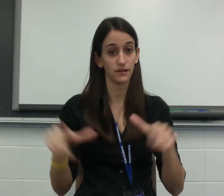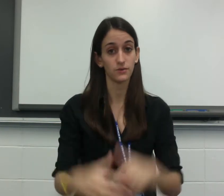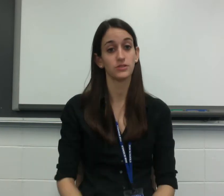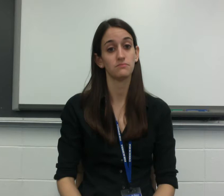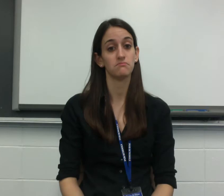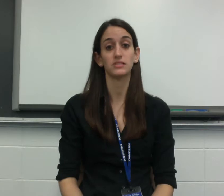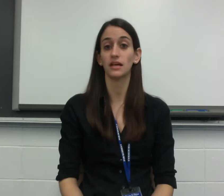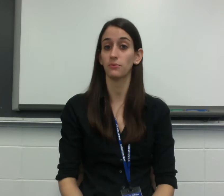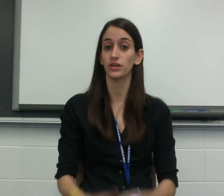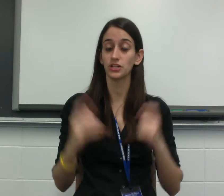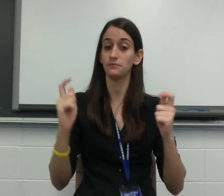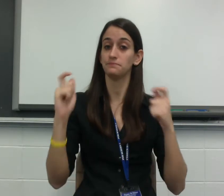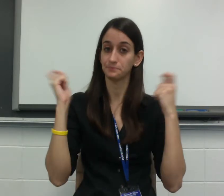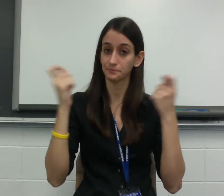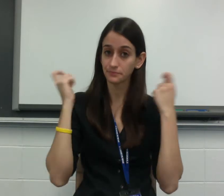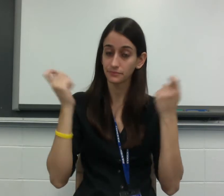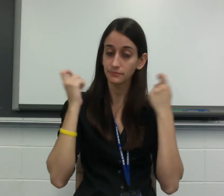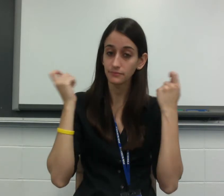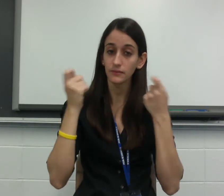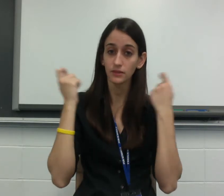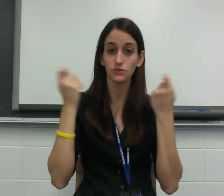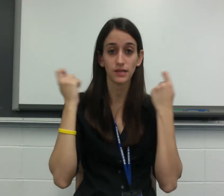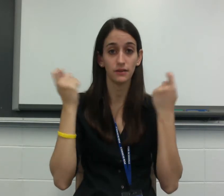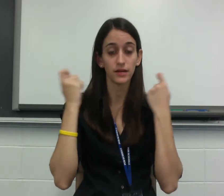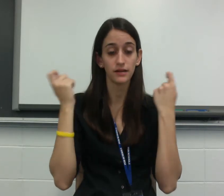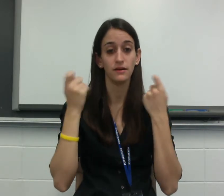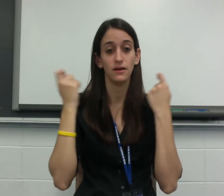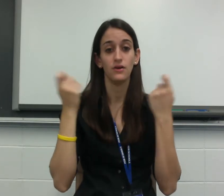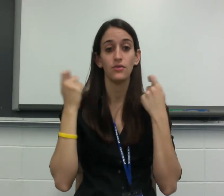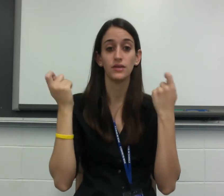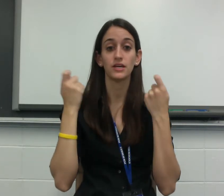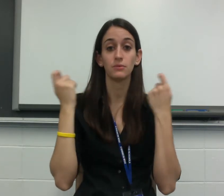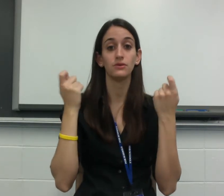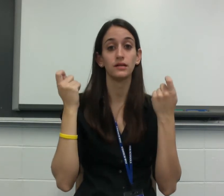Language. Celebration, to celebrate. The community.